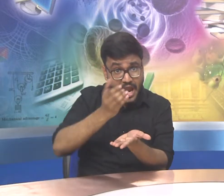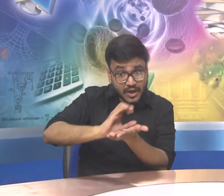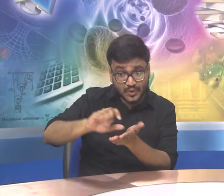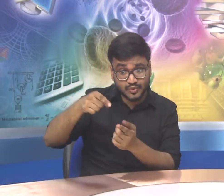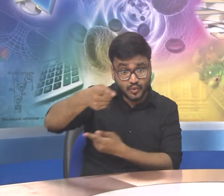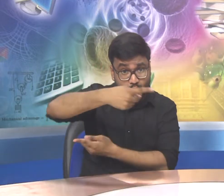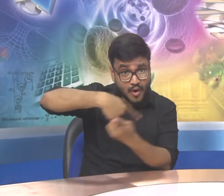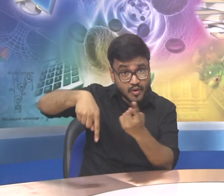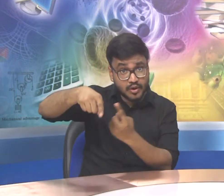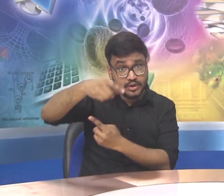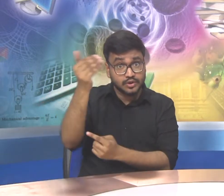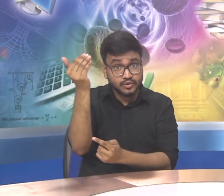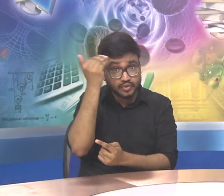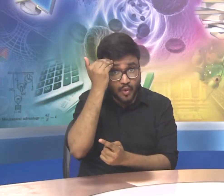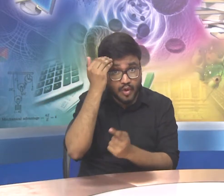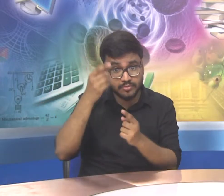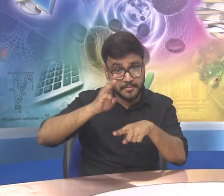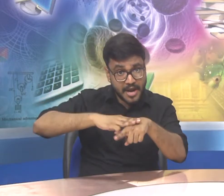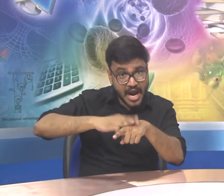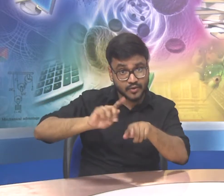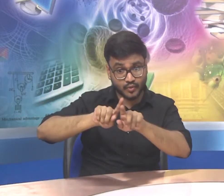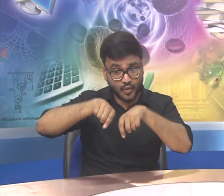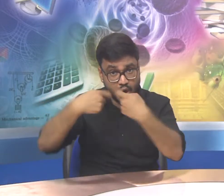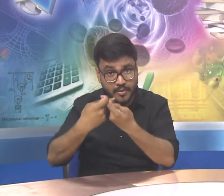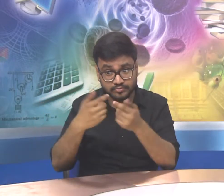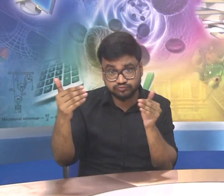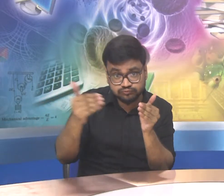So their risk is obvious